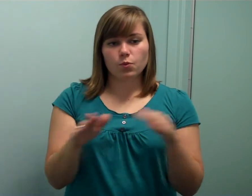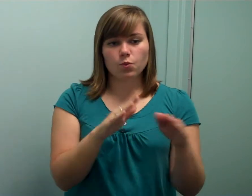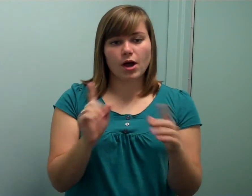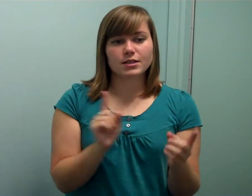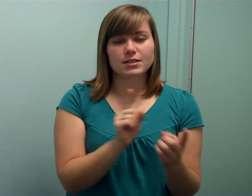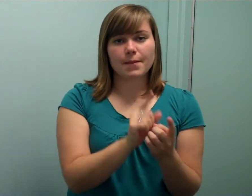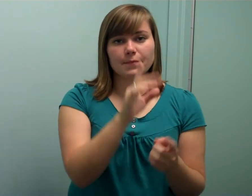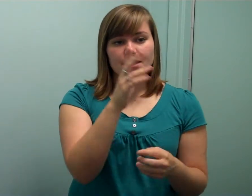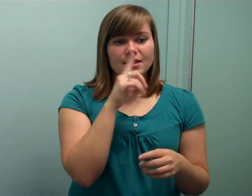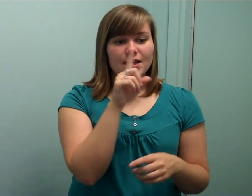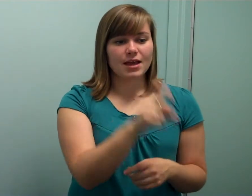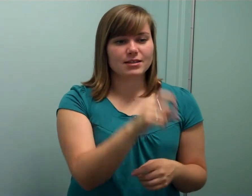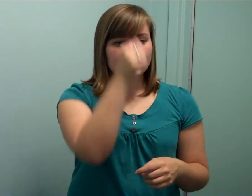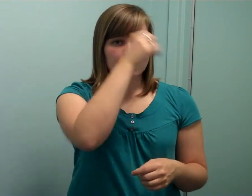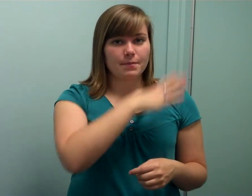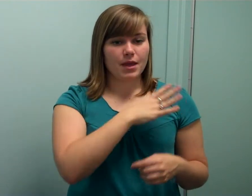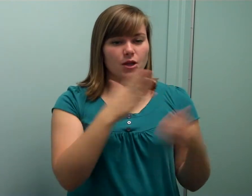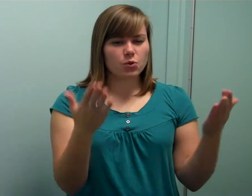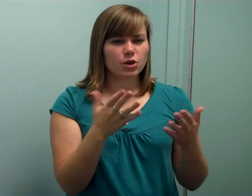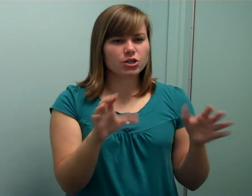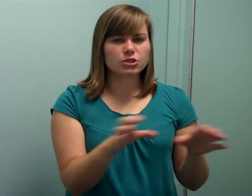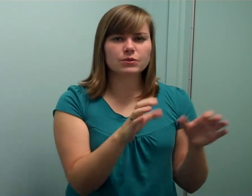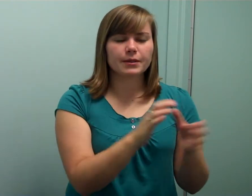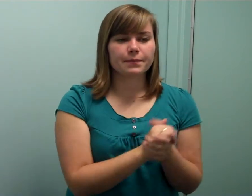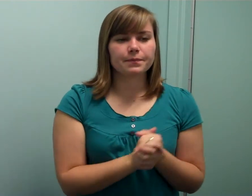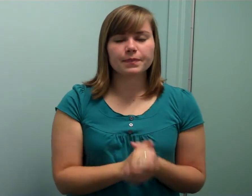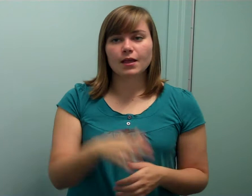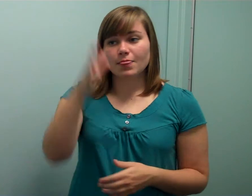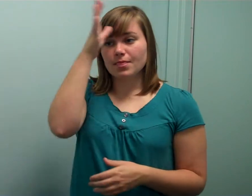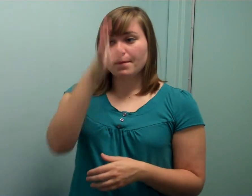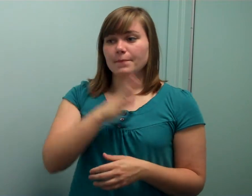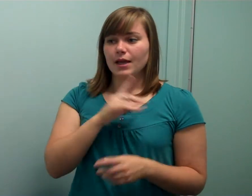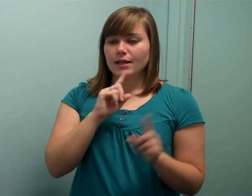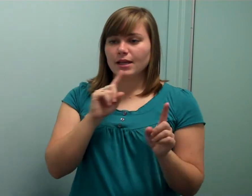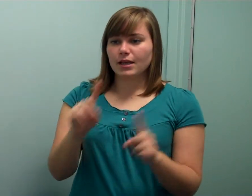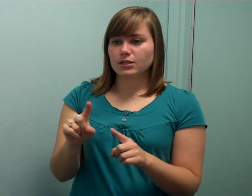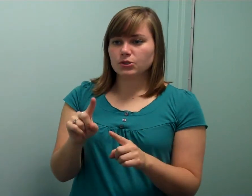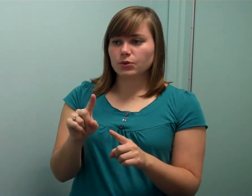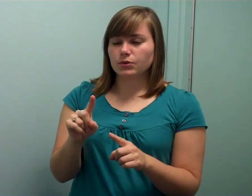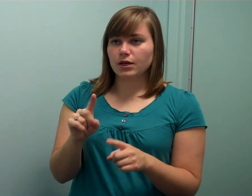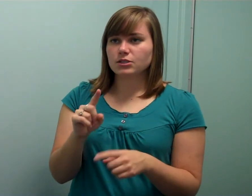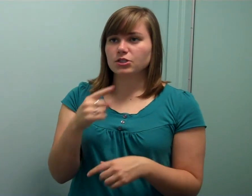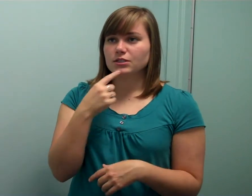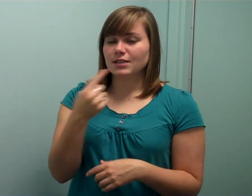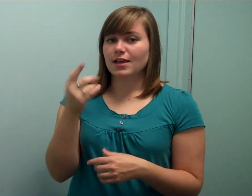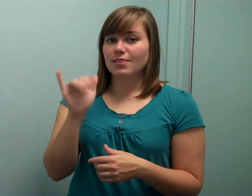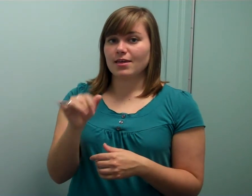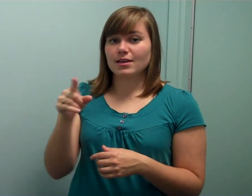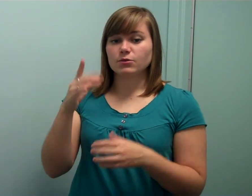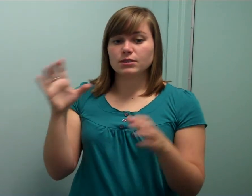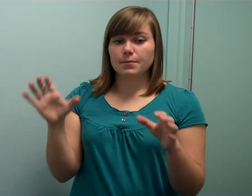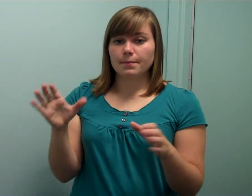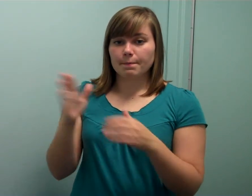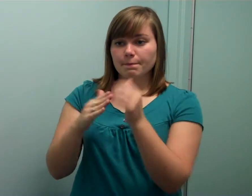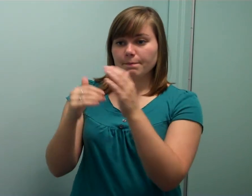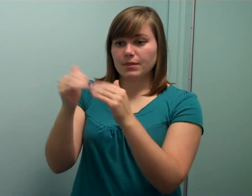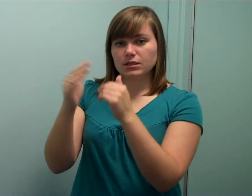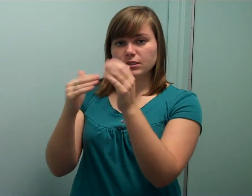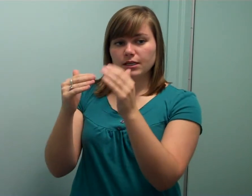he responded, "I'm laying bricks." The little boy approached the second brick mason and asked him, "What are you